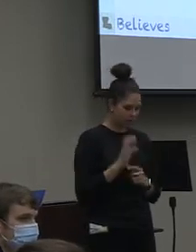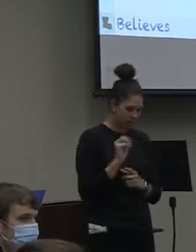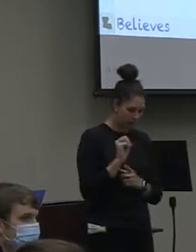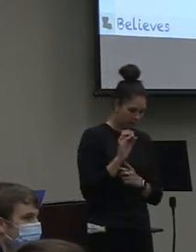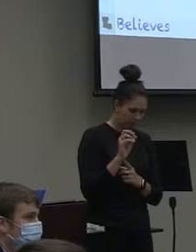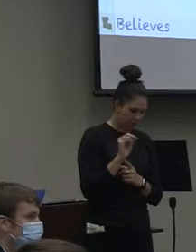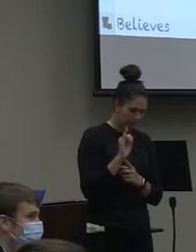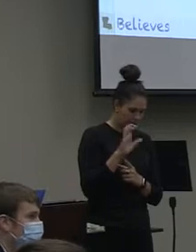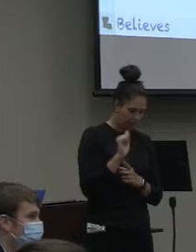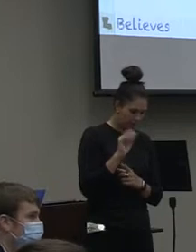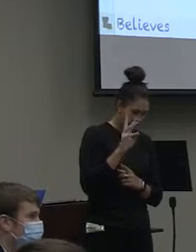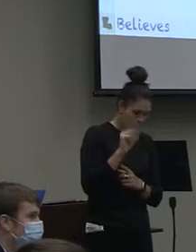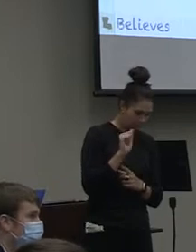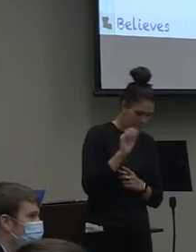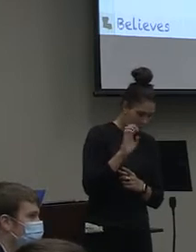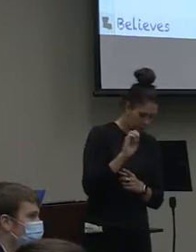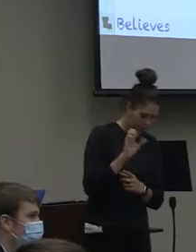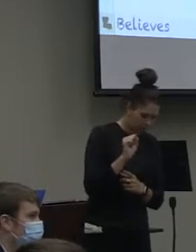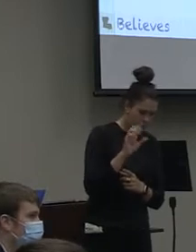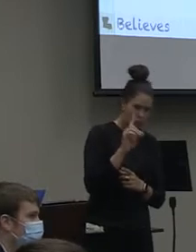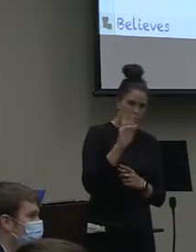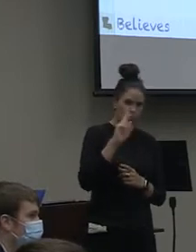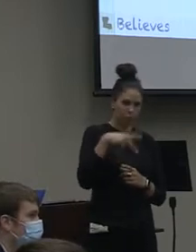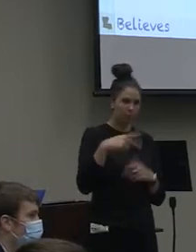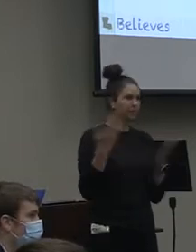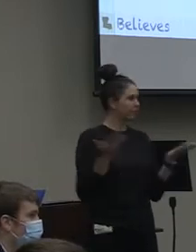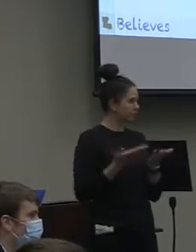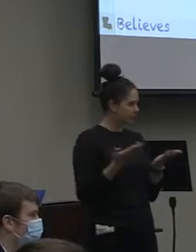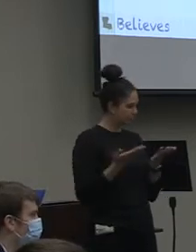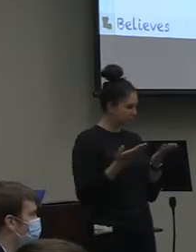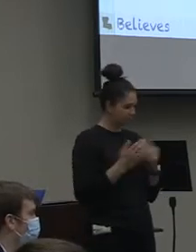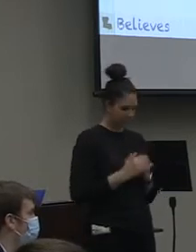Monica Weisdorp. Here.